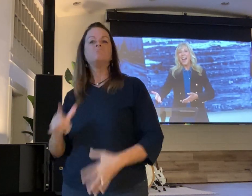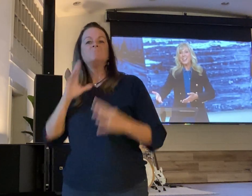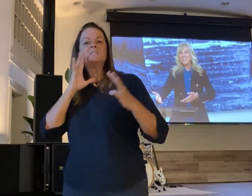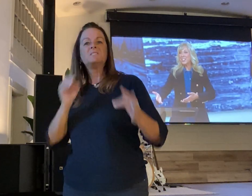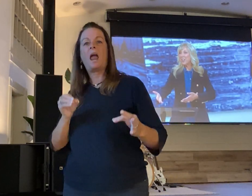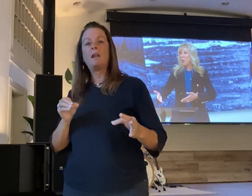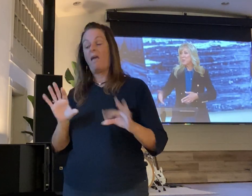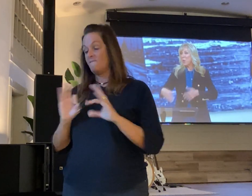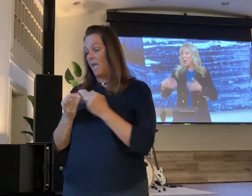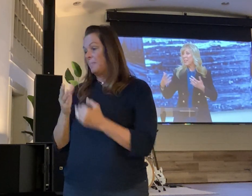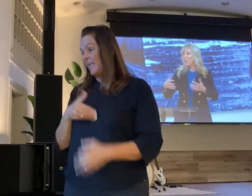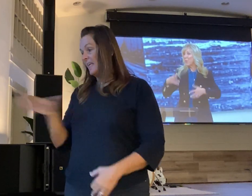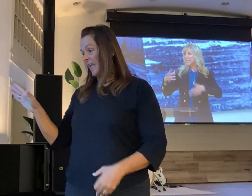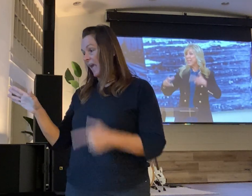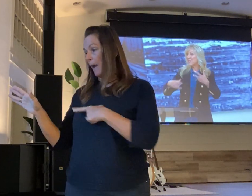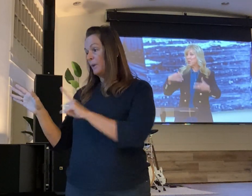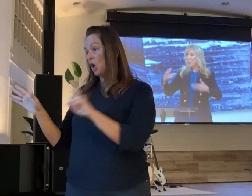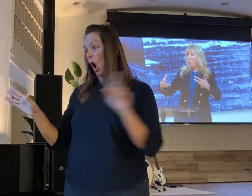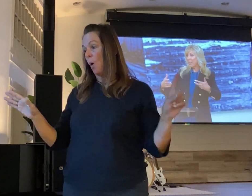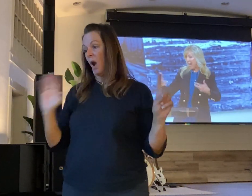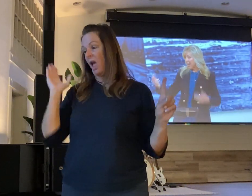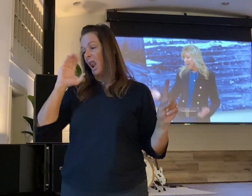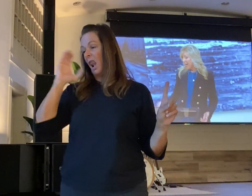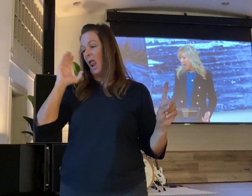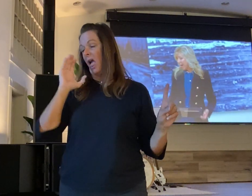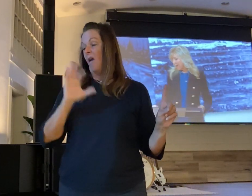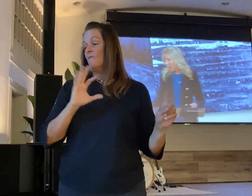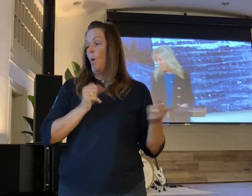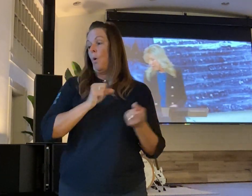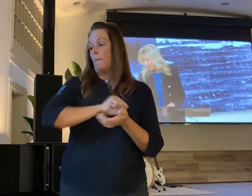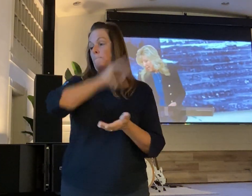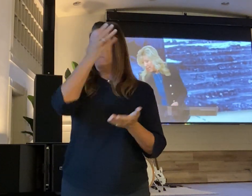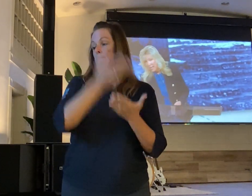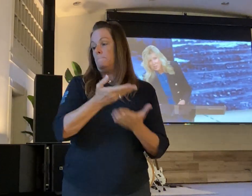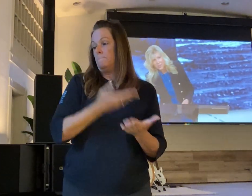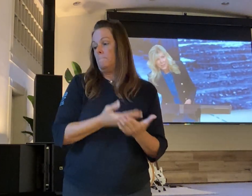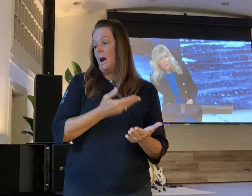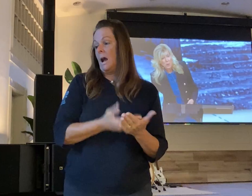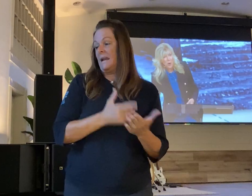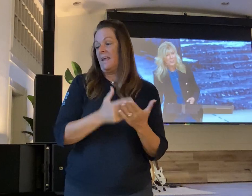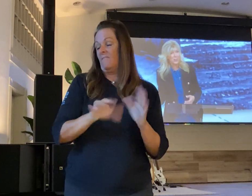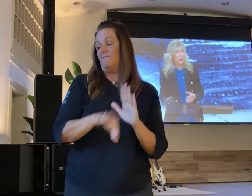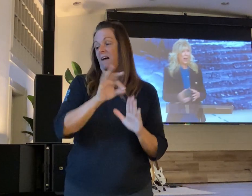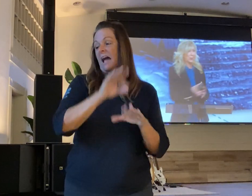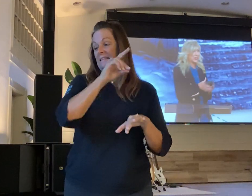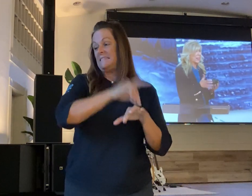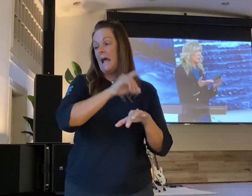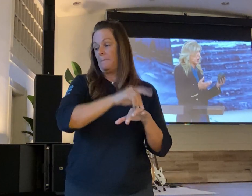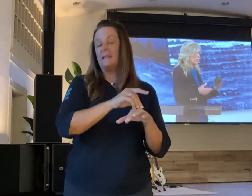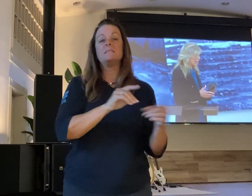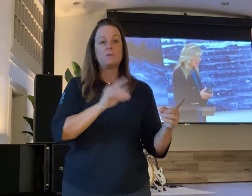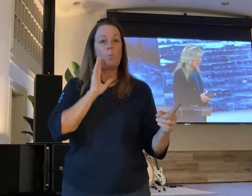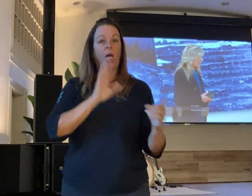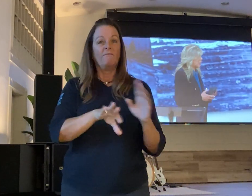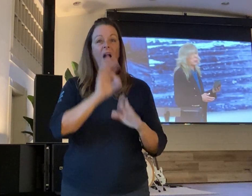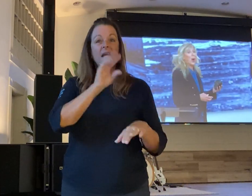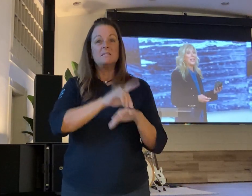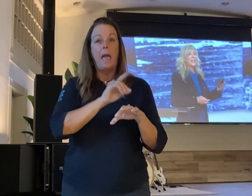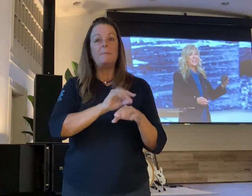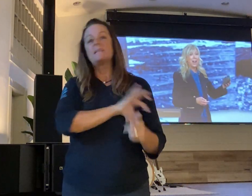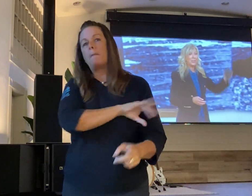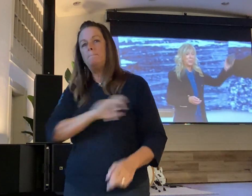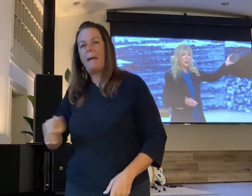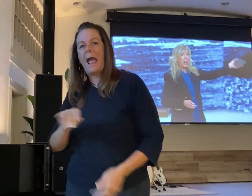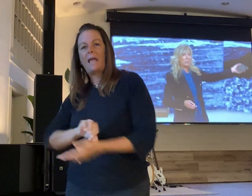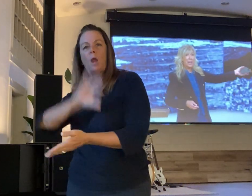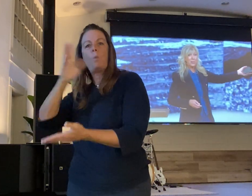his farm actually was in his dream one day, and he actually came across this rock, and it was kind of sparkly. And